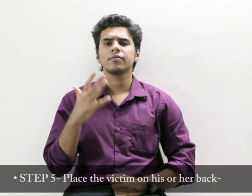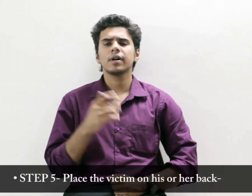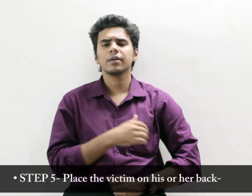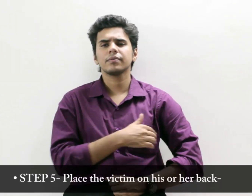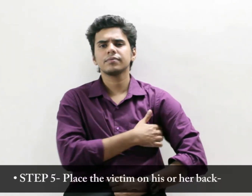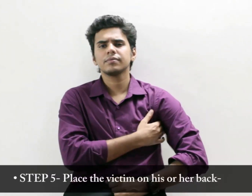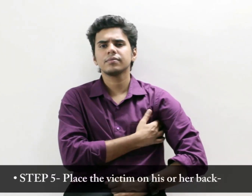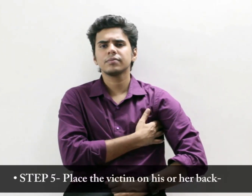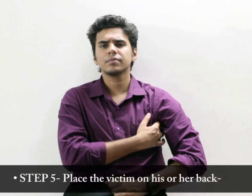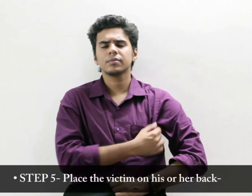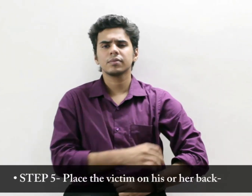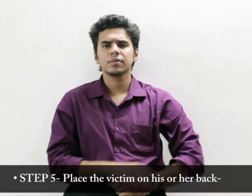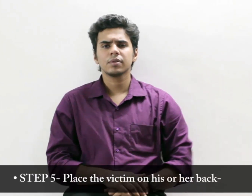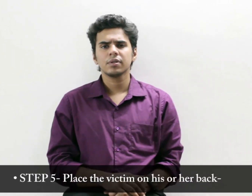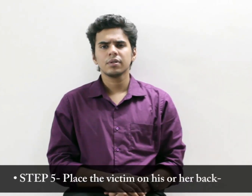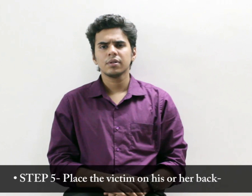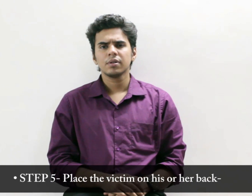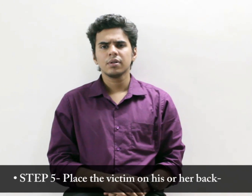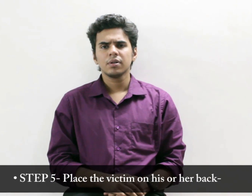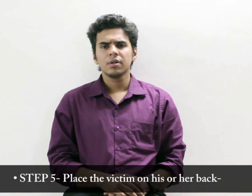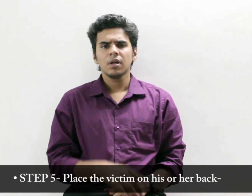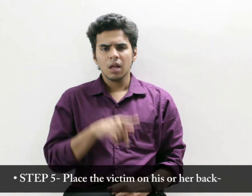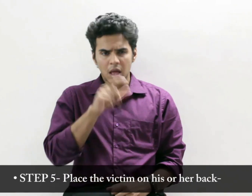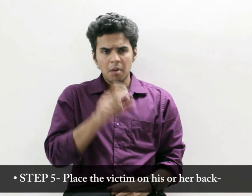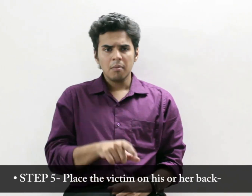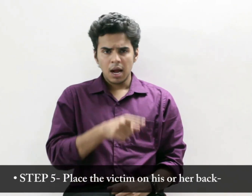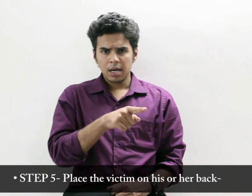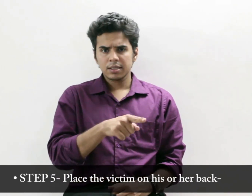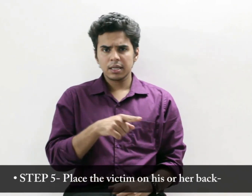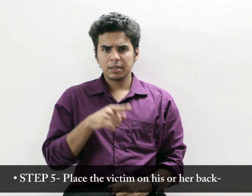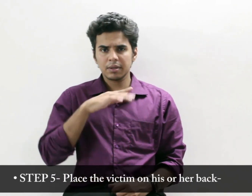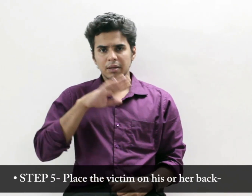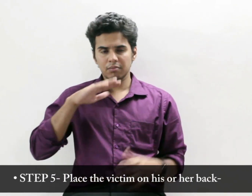Step 5. Place the victim on his or her back.